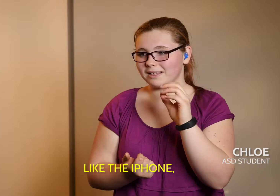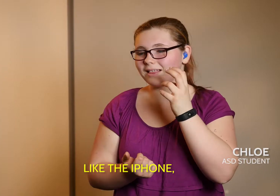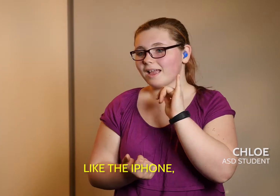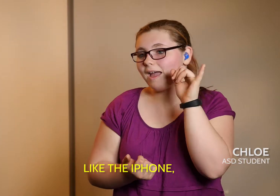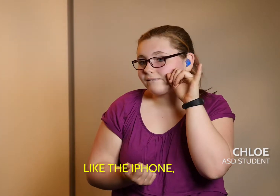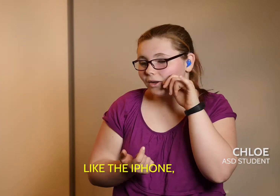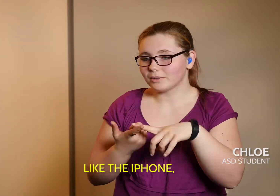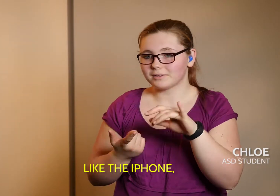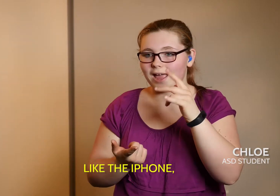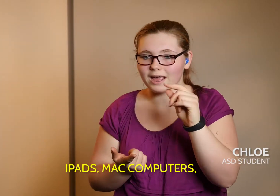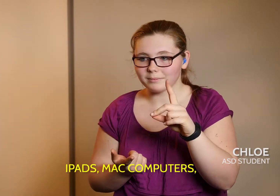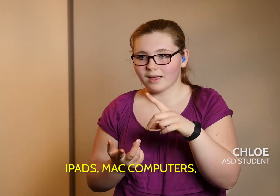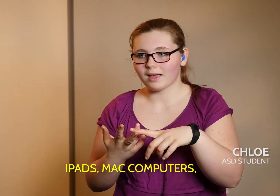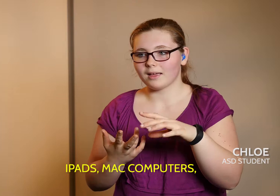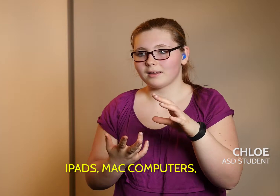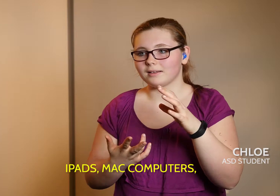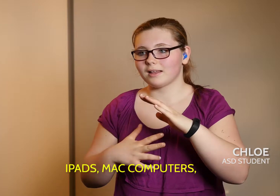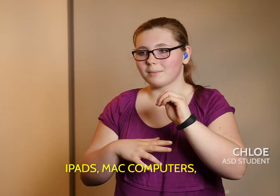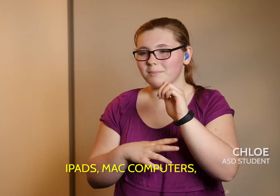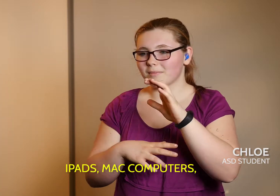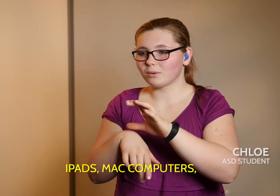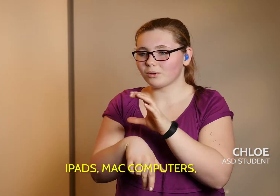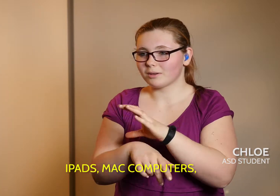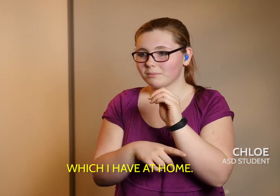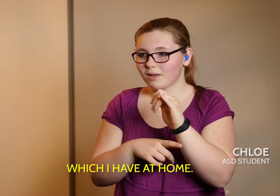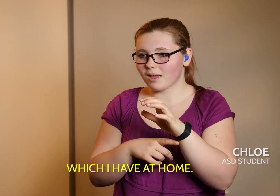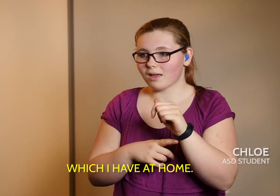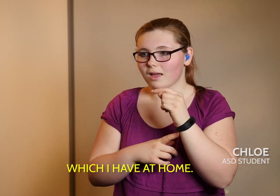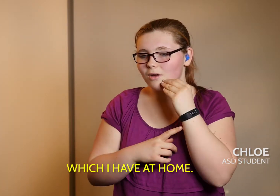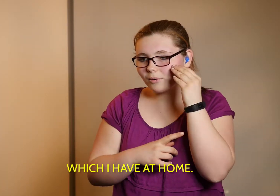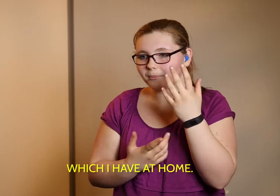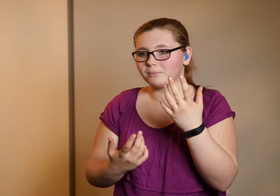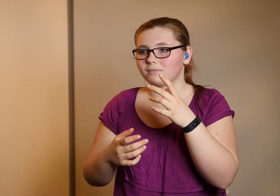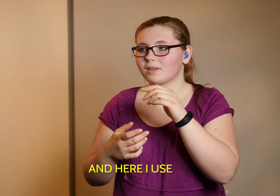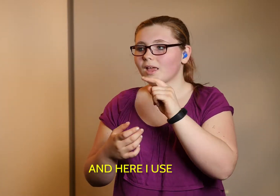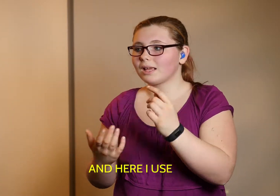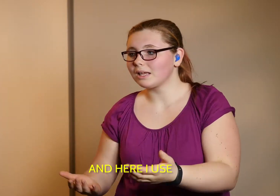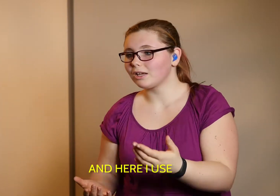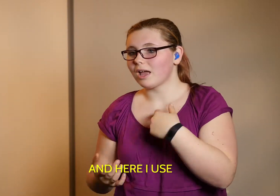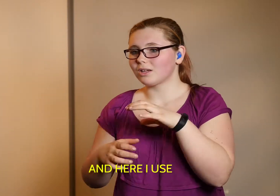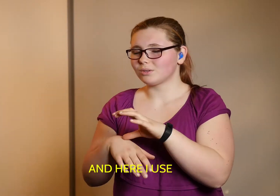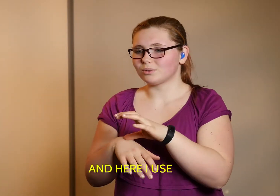Like the iPhone, iPads, Mac computers, which I have at home, and here I use